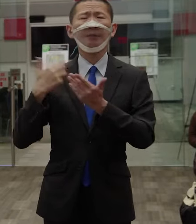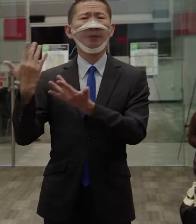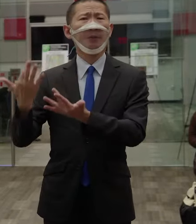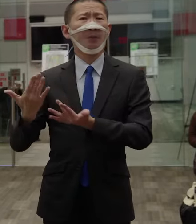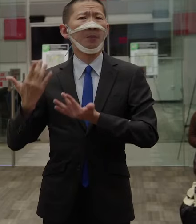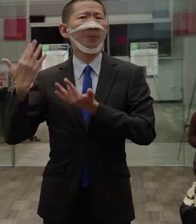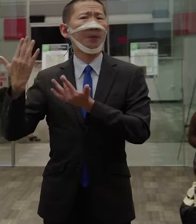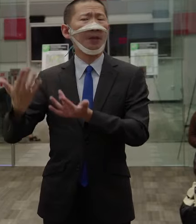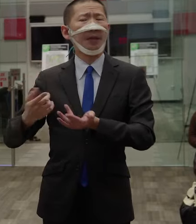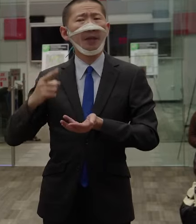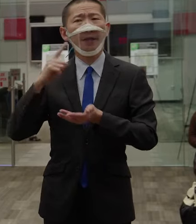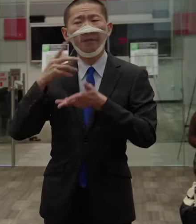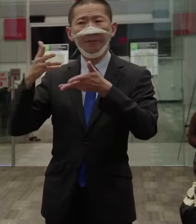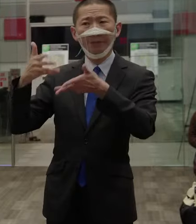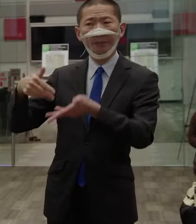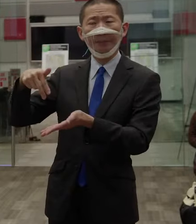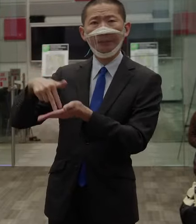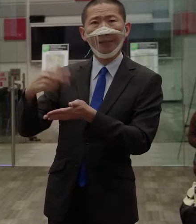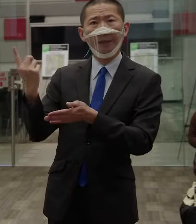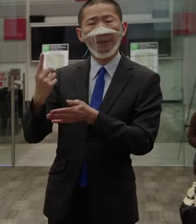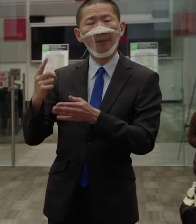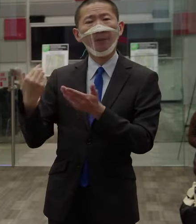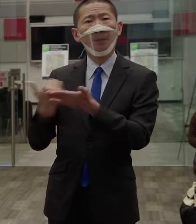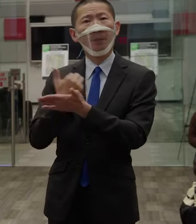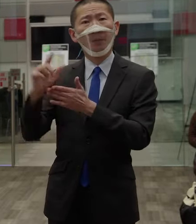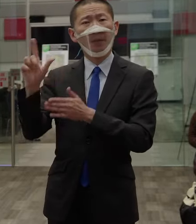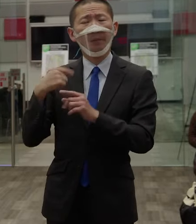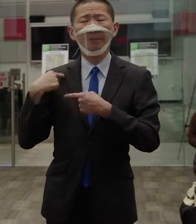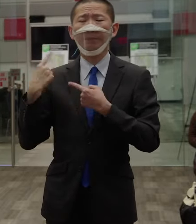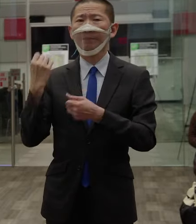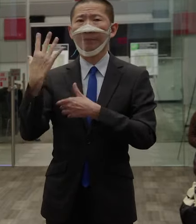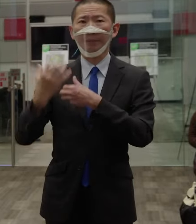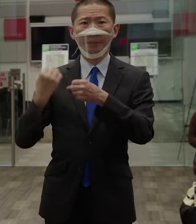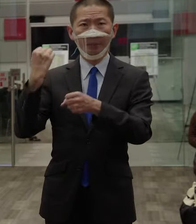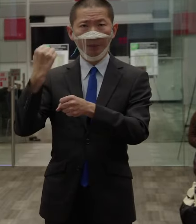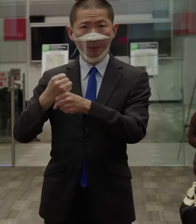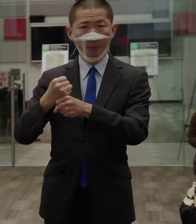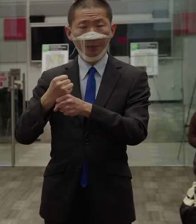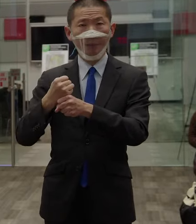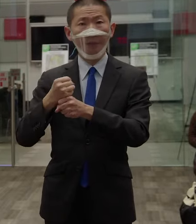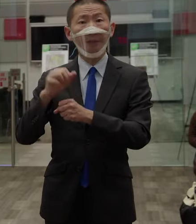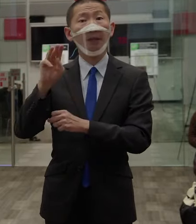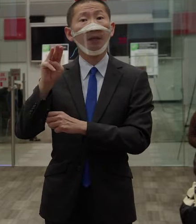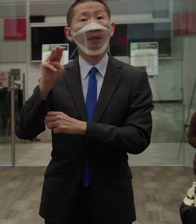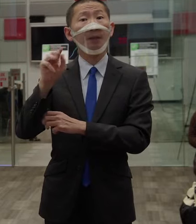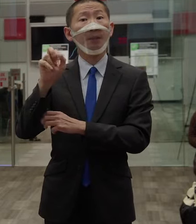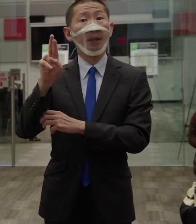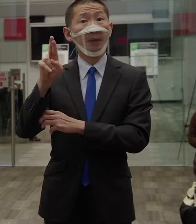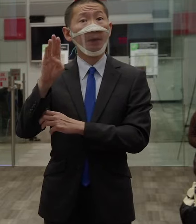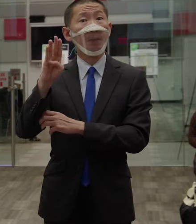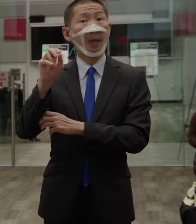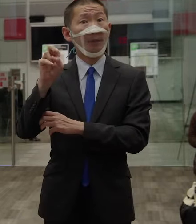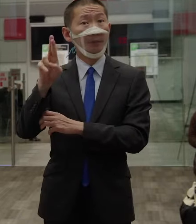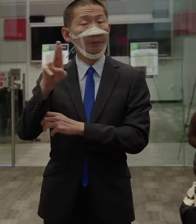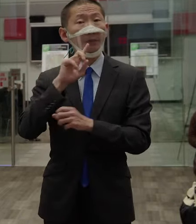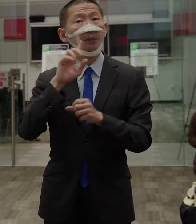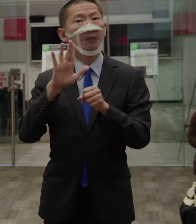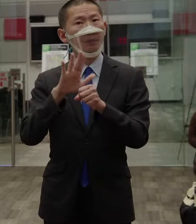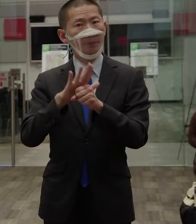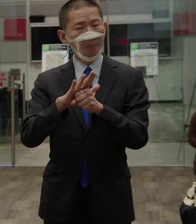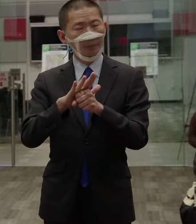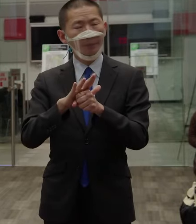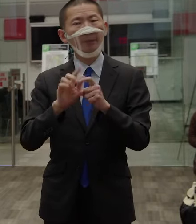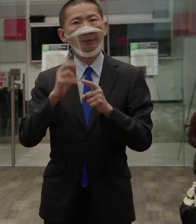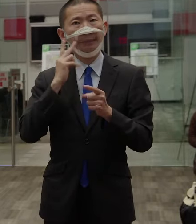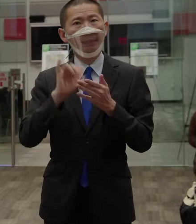for a standalone state-of-the-art library for many years. Mayor Bowser has made a commitment to see this